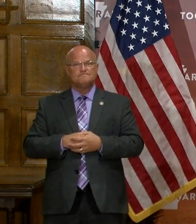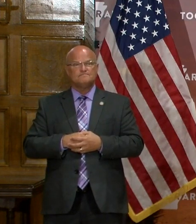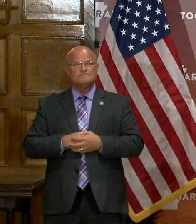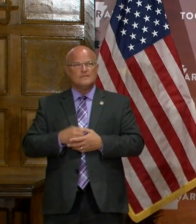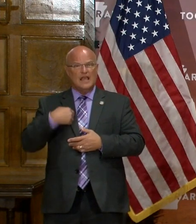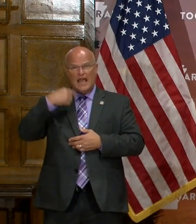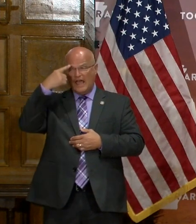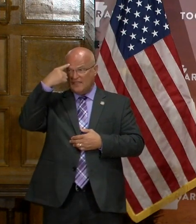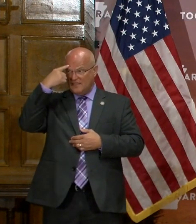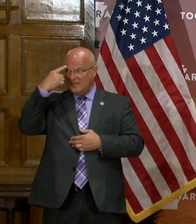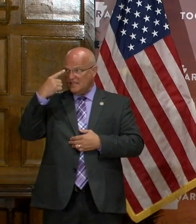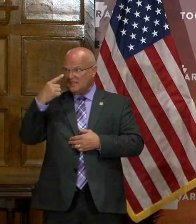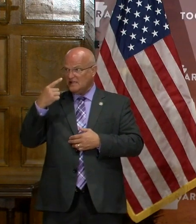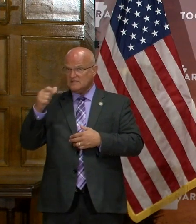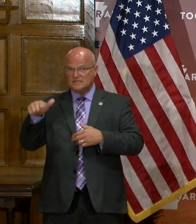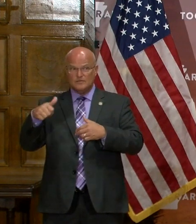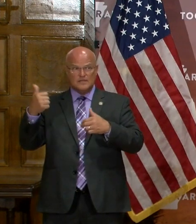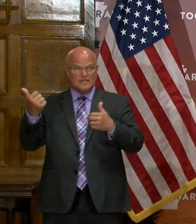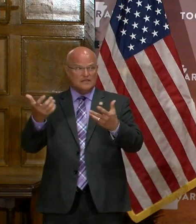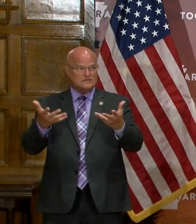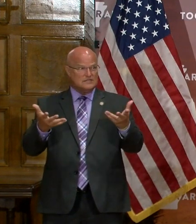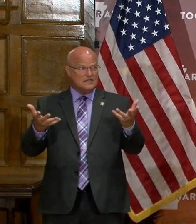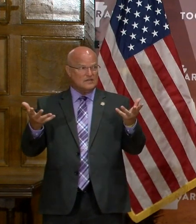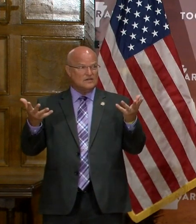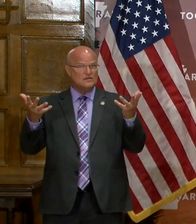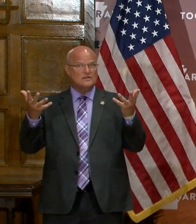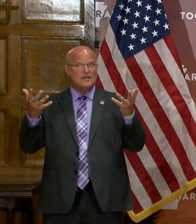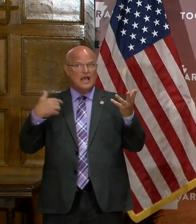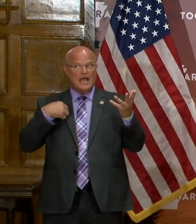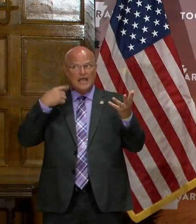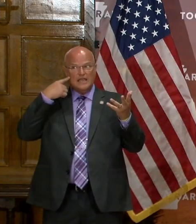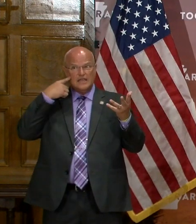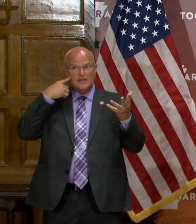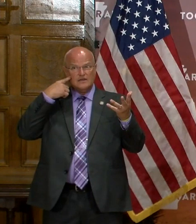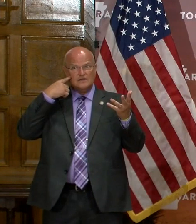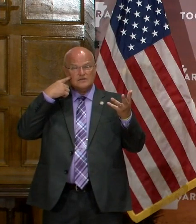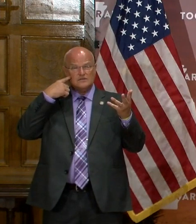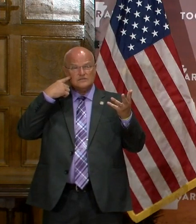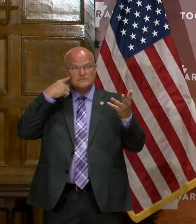I think with that, unless there's something else here that I hear,